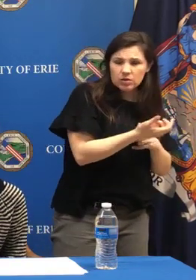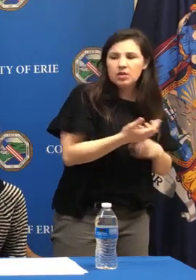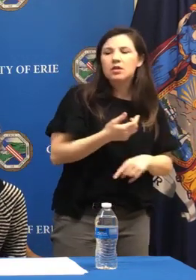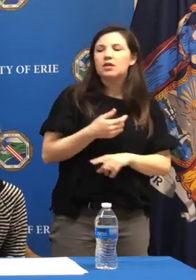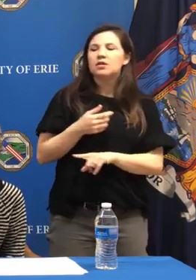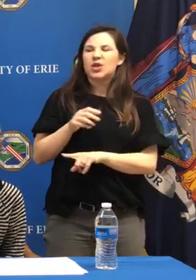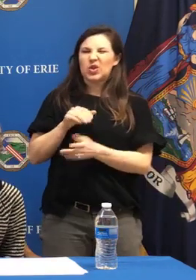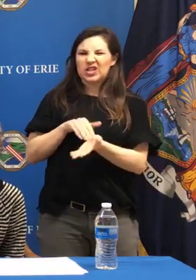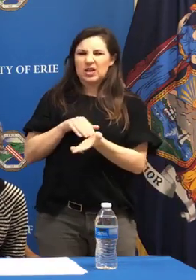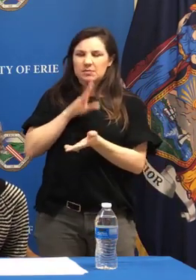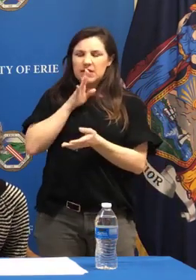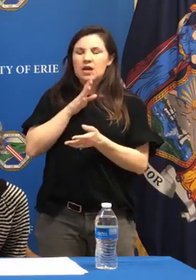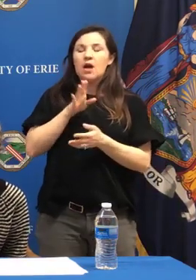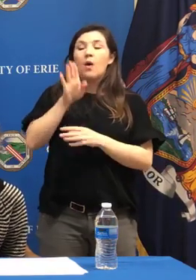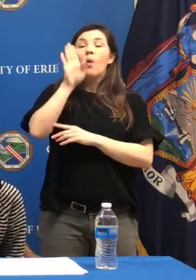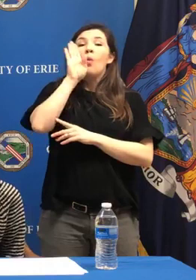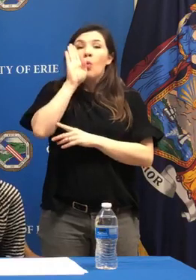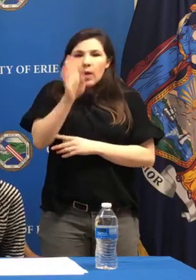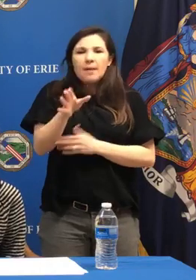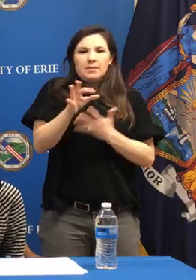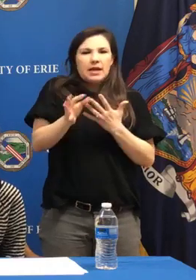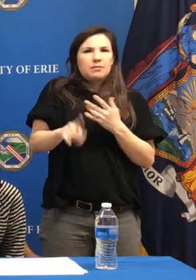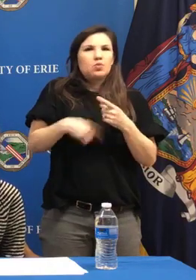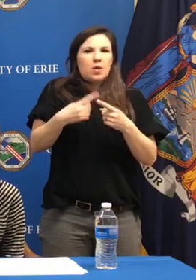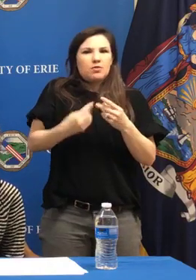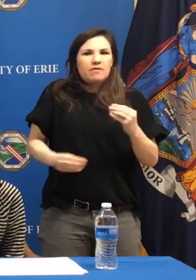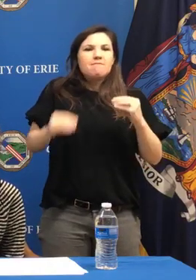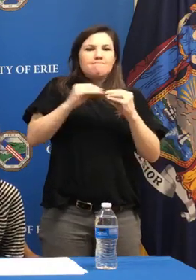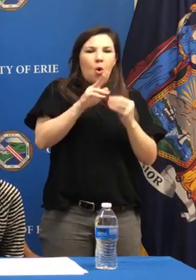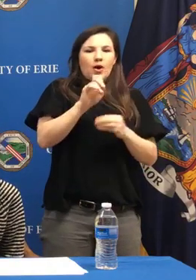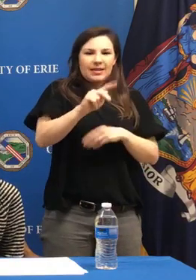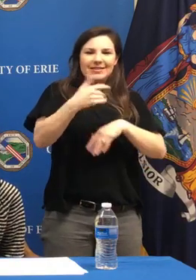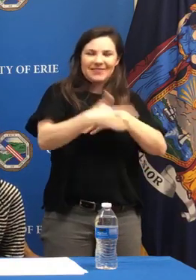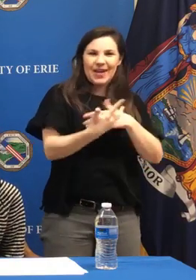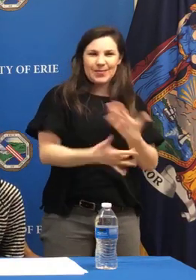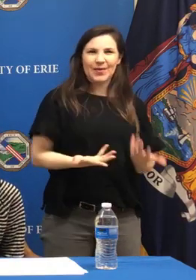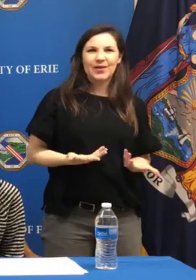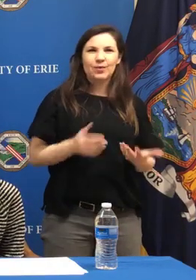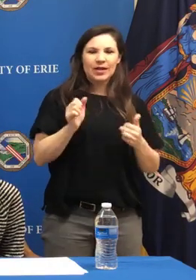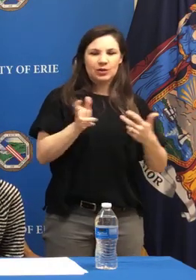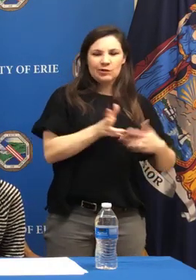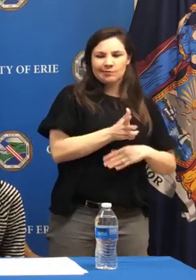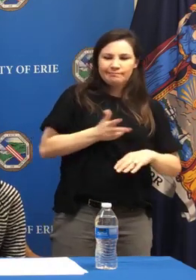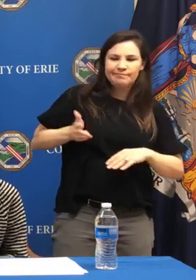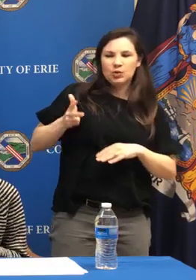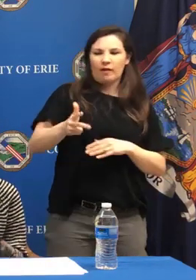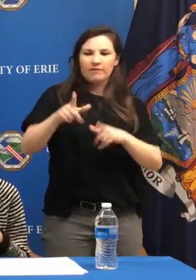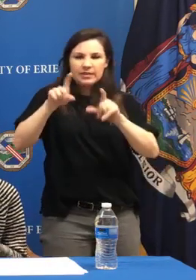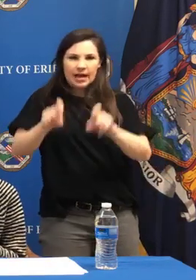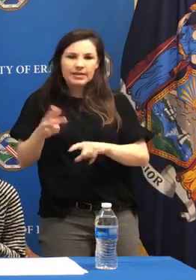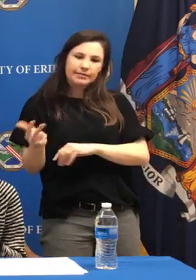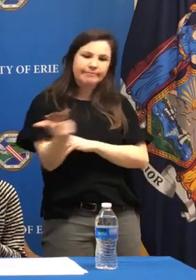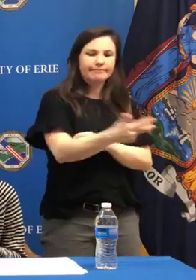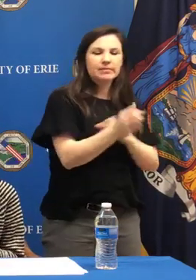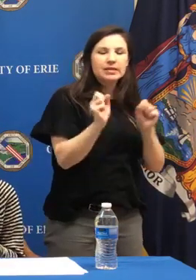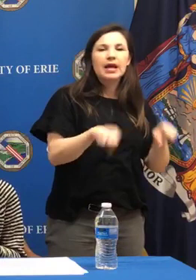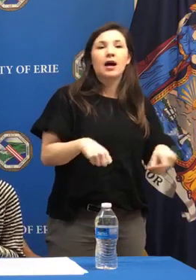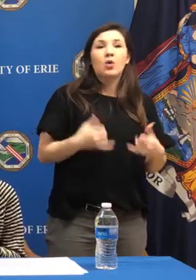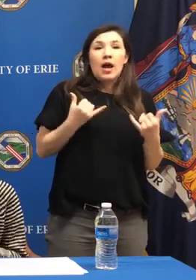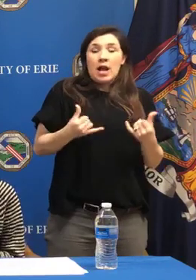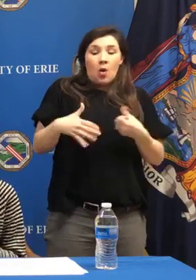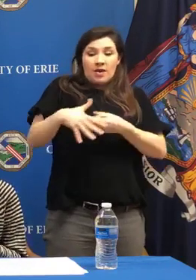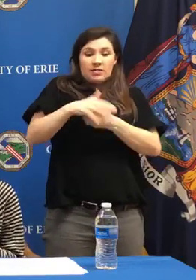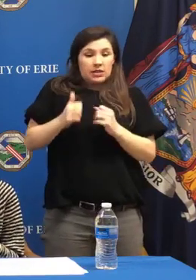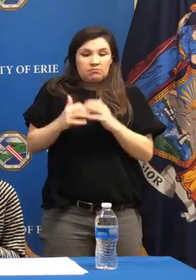an option when we get more specimen collection kits. And we have been, we have sites that are ready